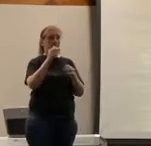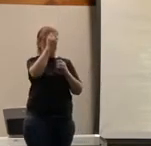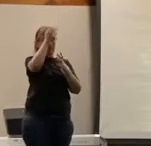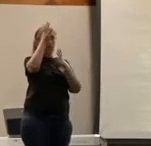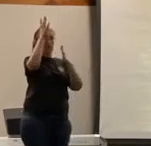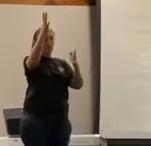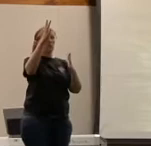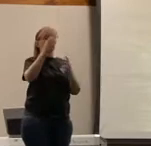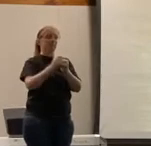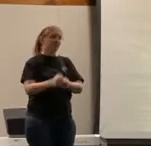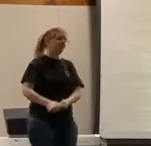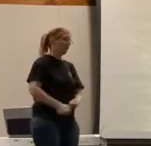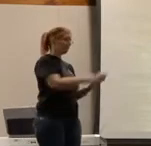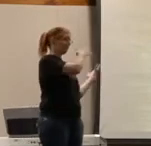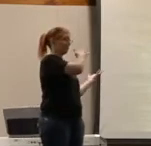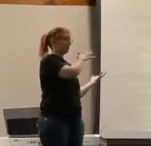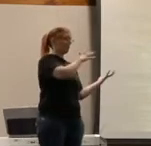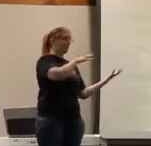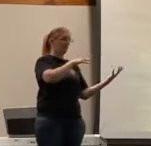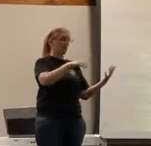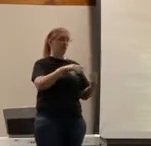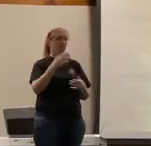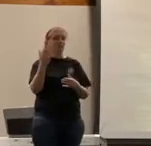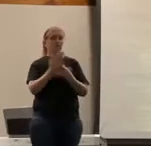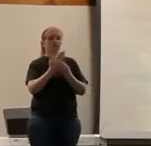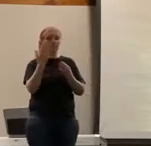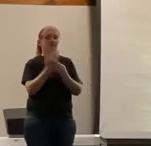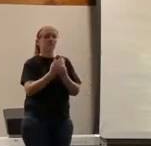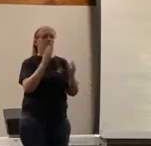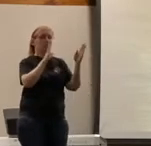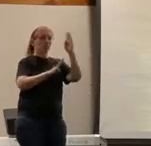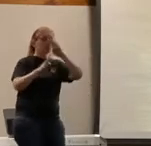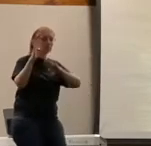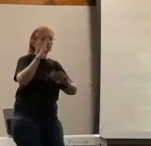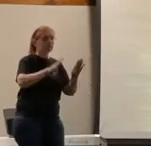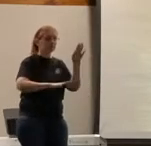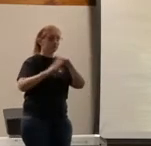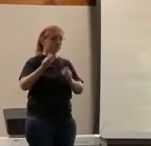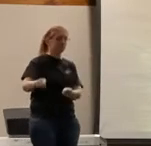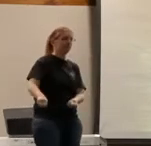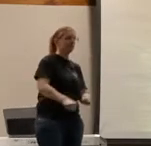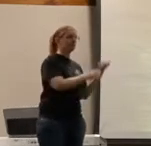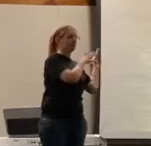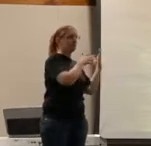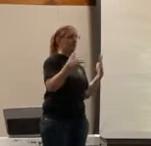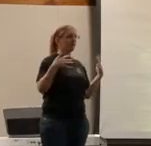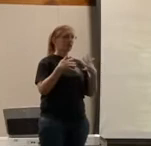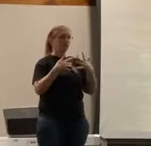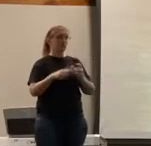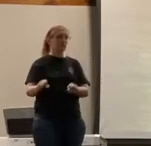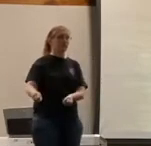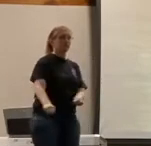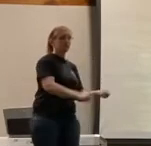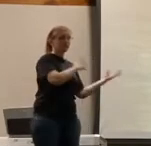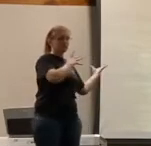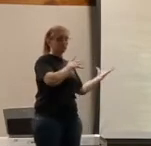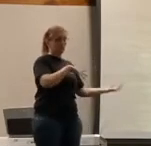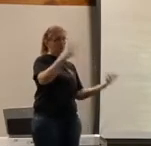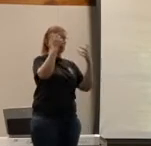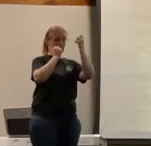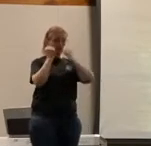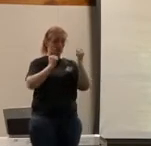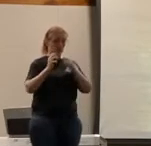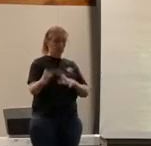all distractions. Father, remove all worry, fear, doubt.